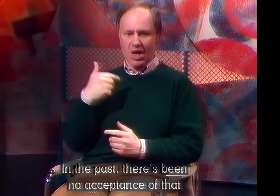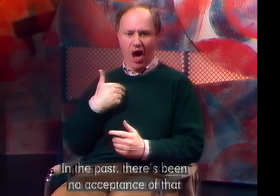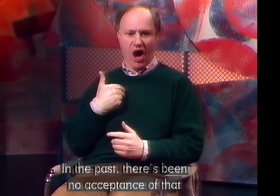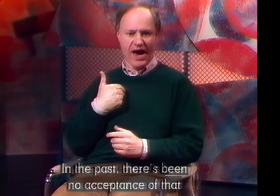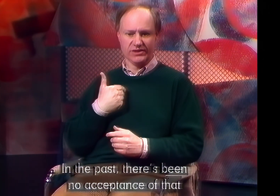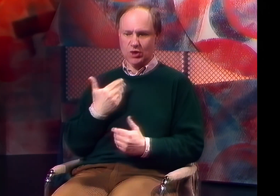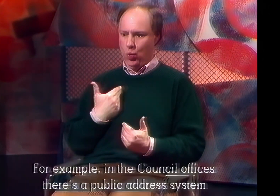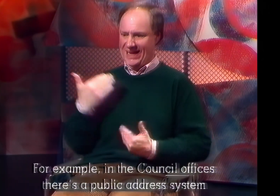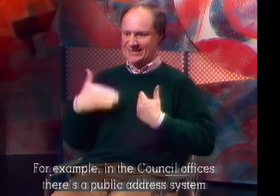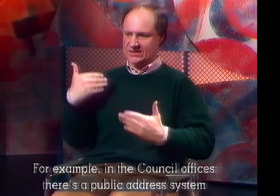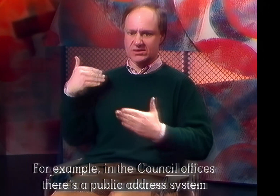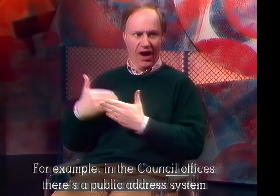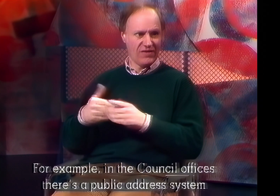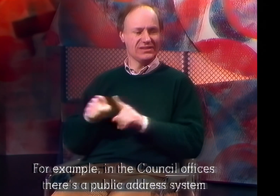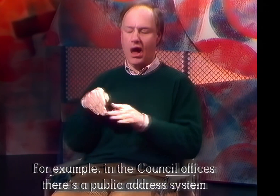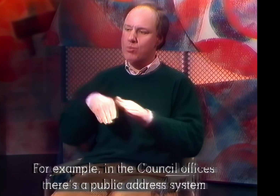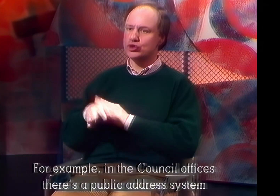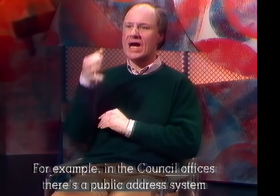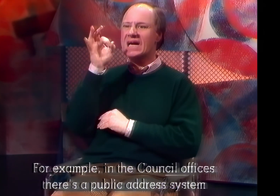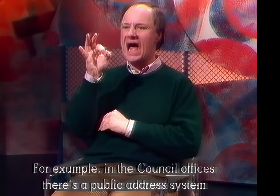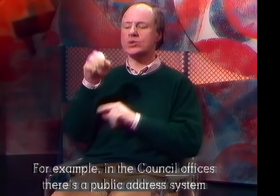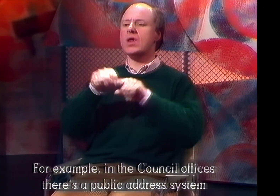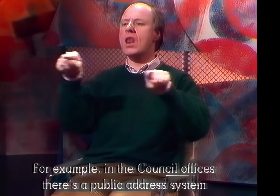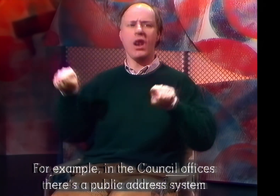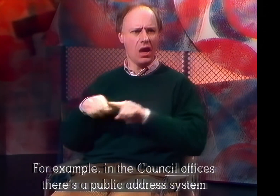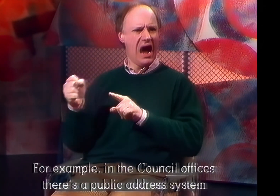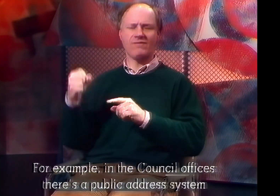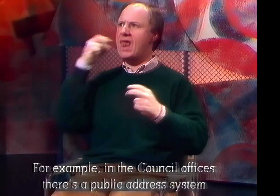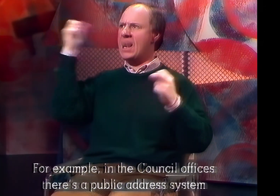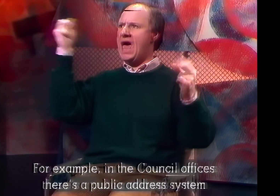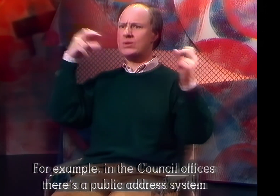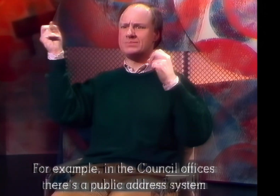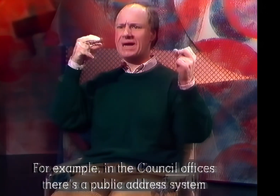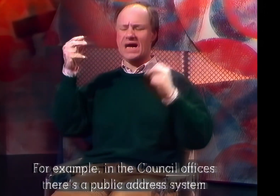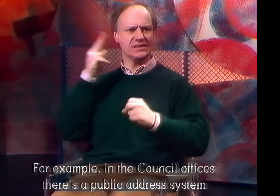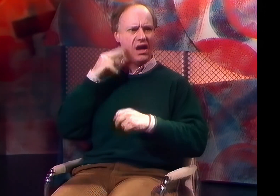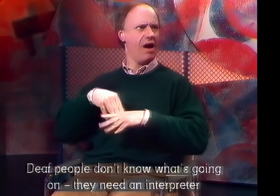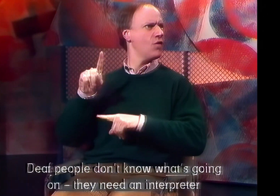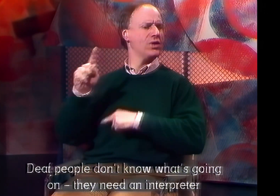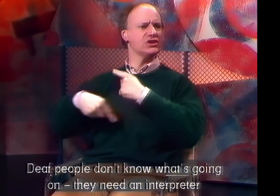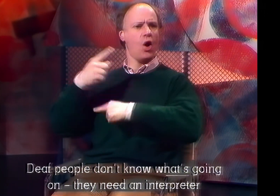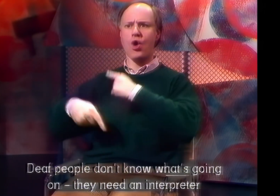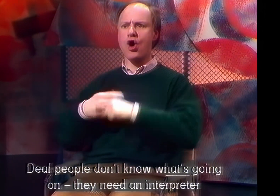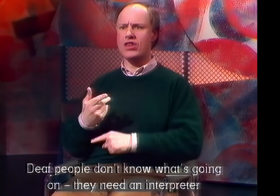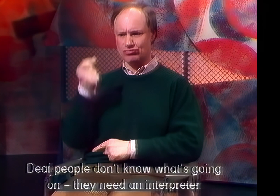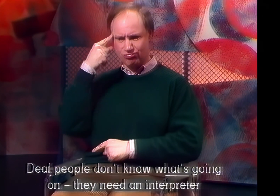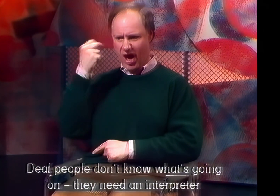suffered. For example, when you walk into the council offices, there's a public address system, and deaf people have no idea what's going